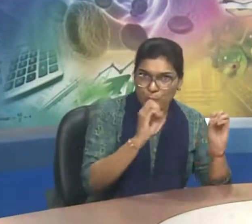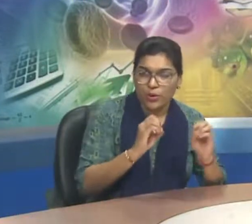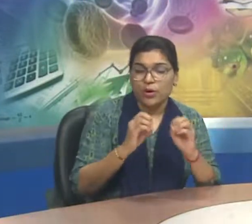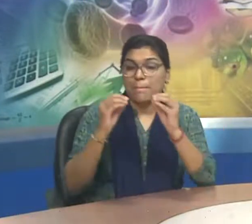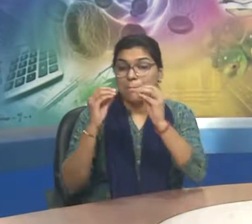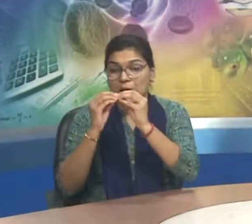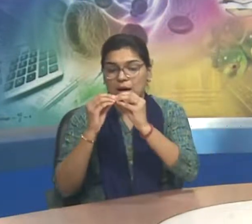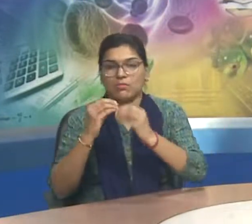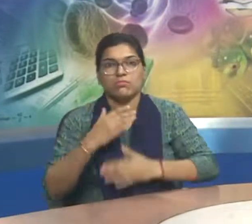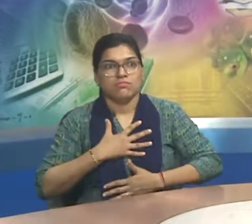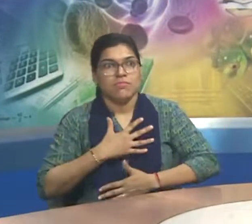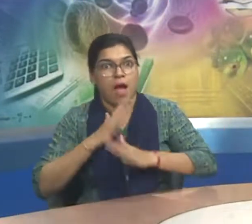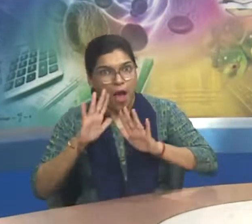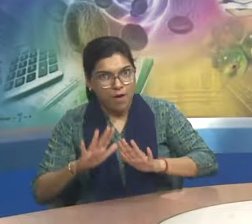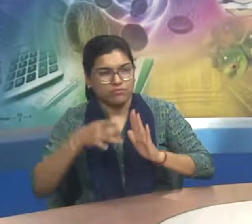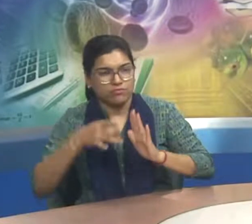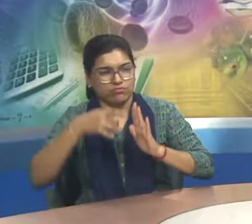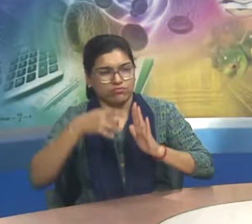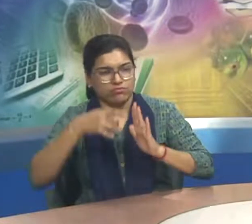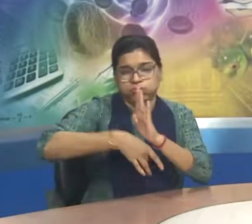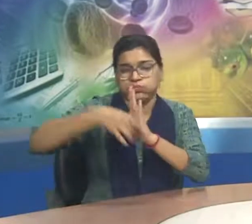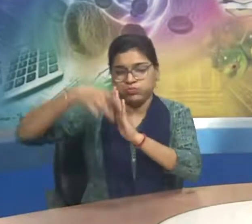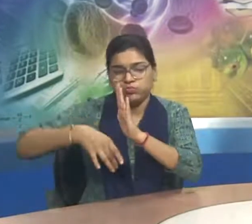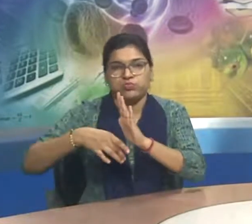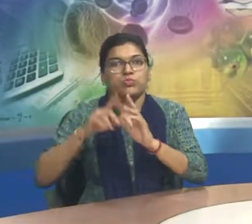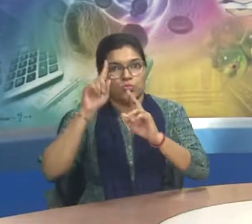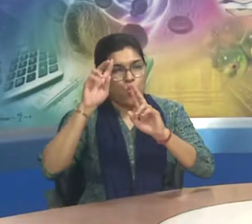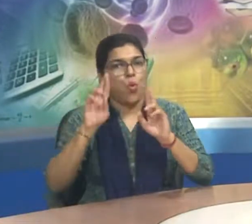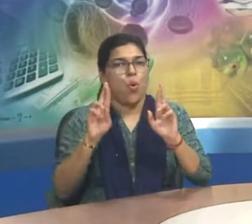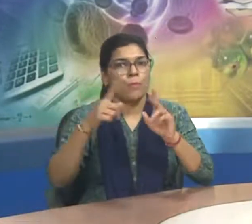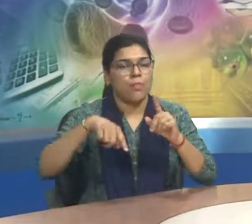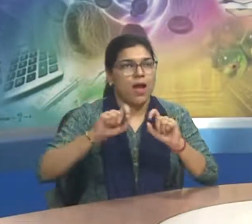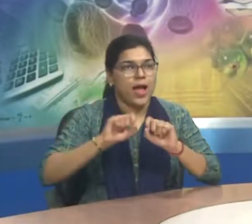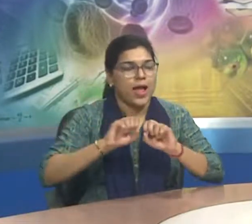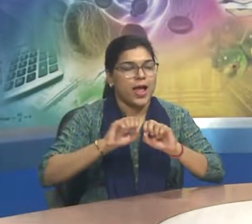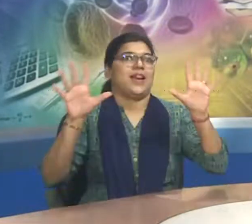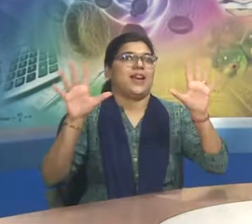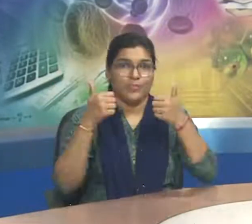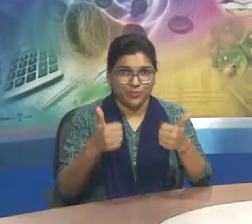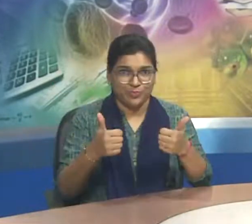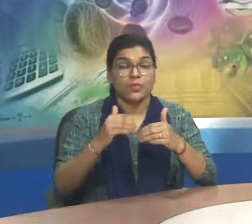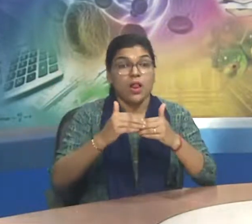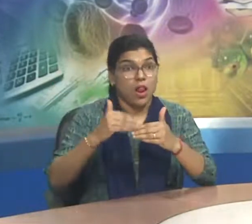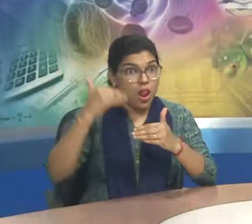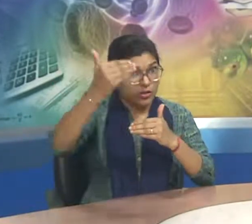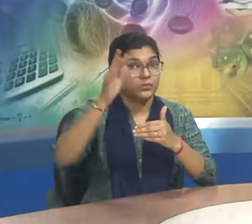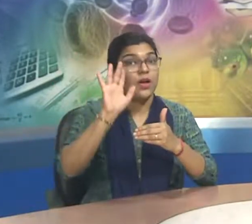about, we learnt about abiotic and the biotic resources.